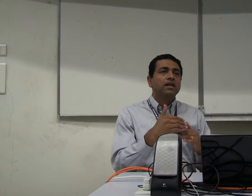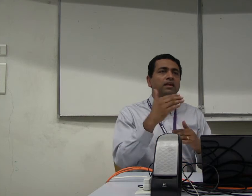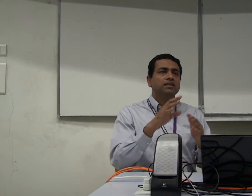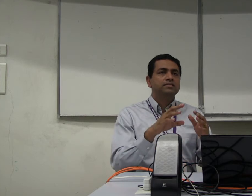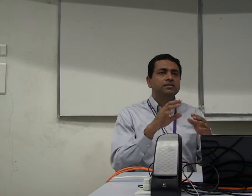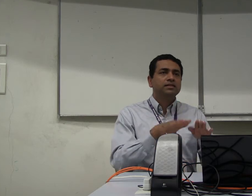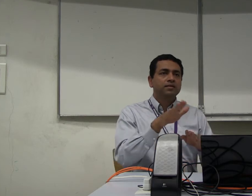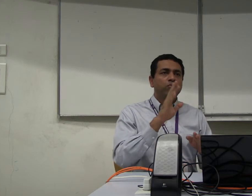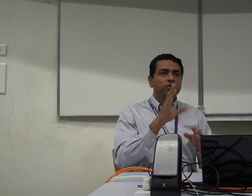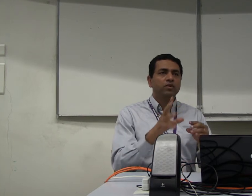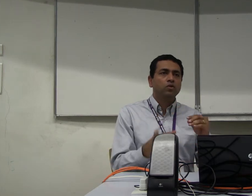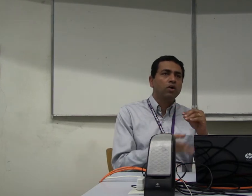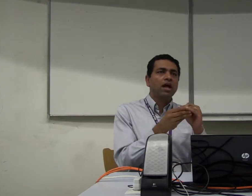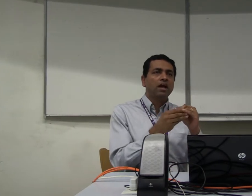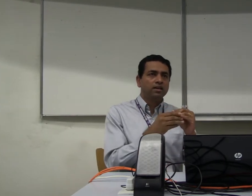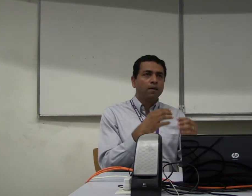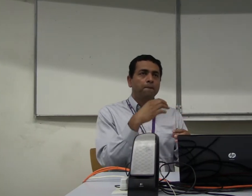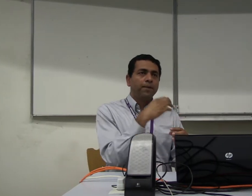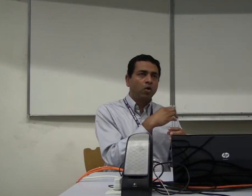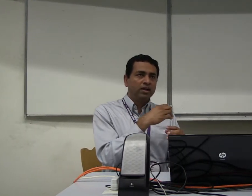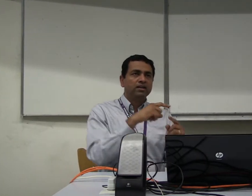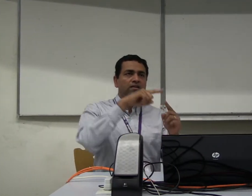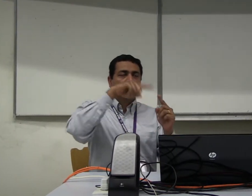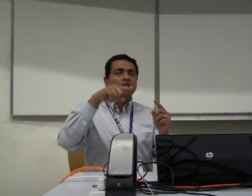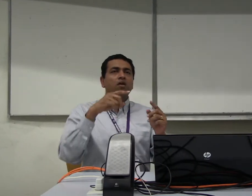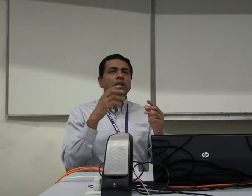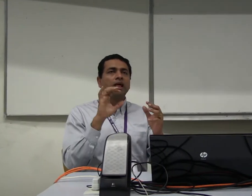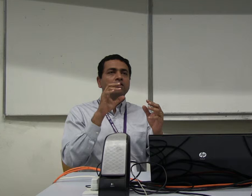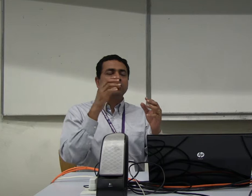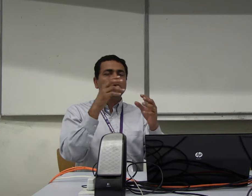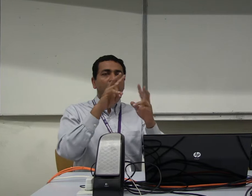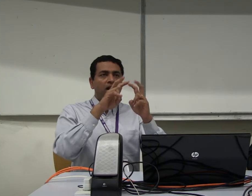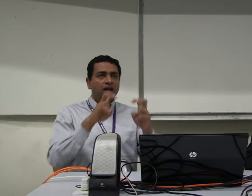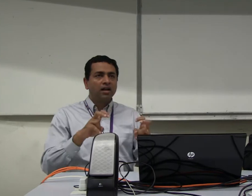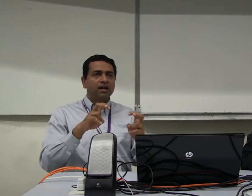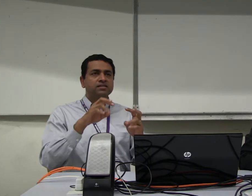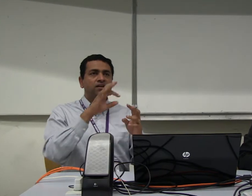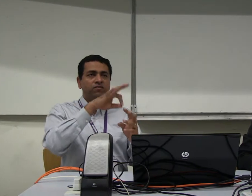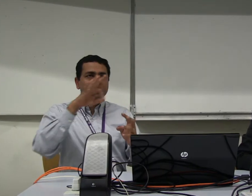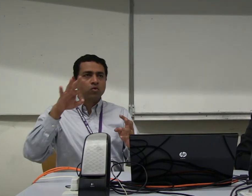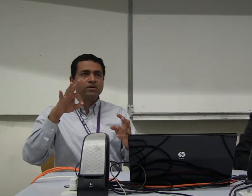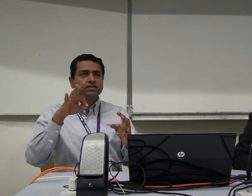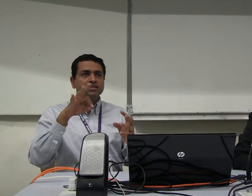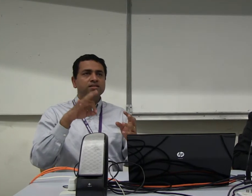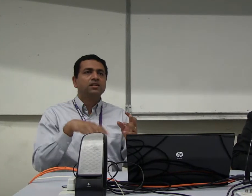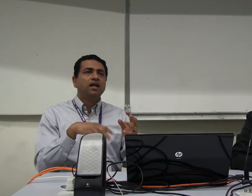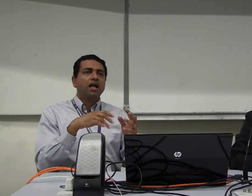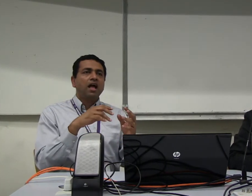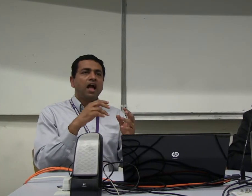of coding. The next step is going to be to add frequency level, so some type